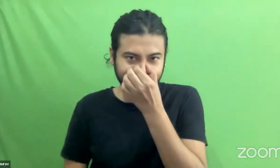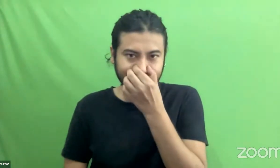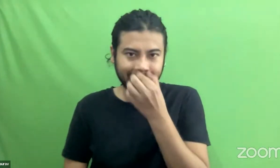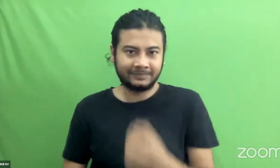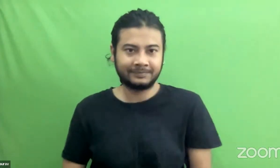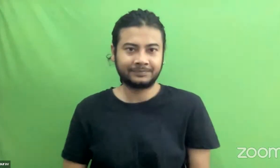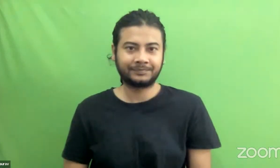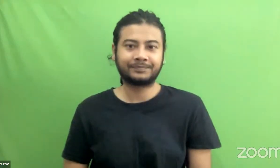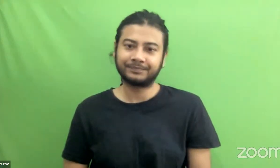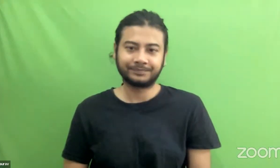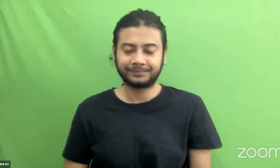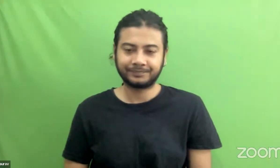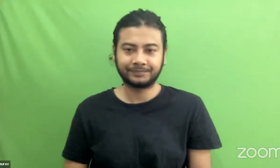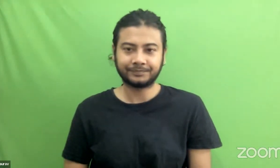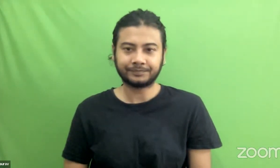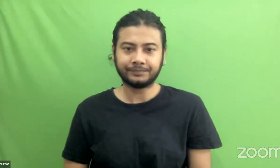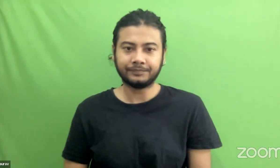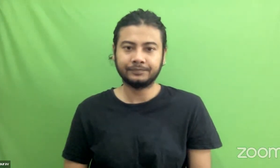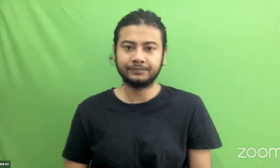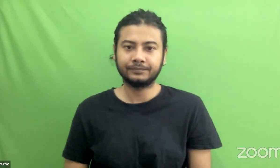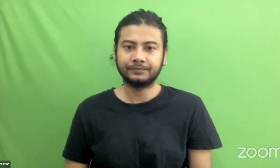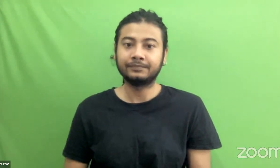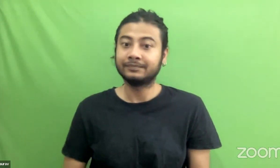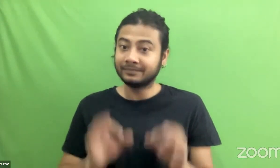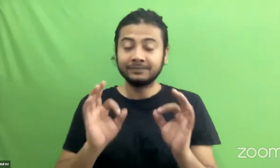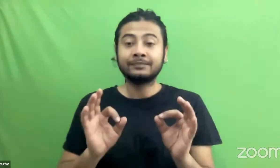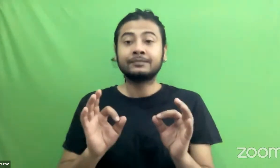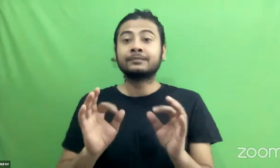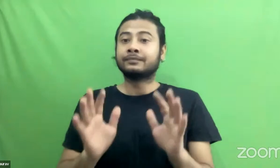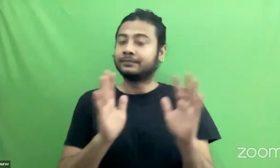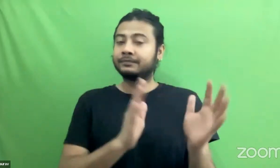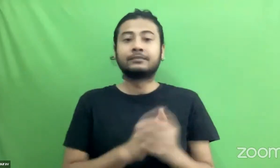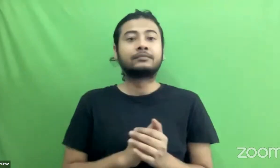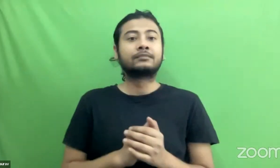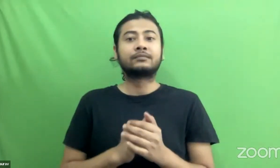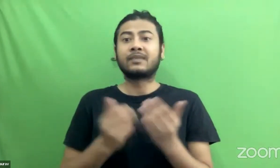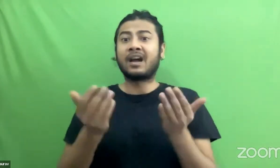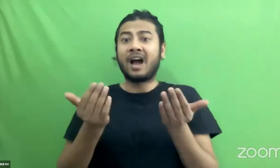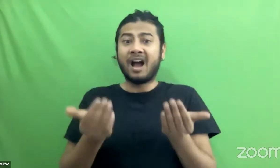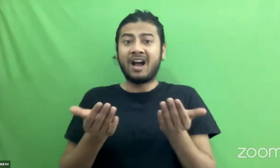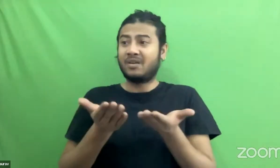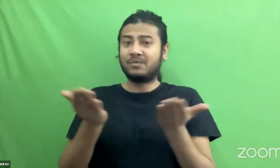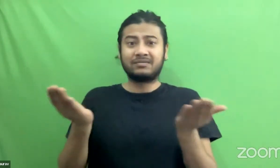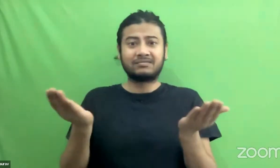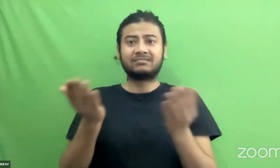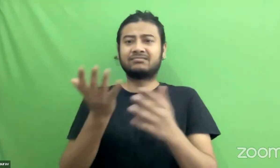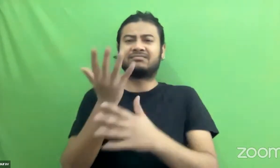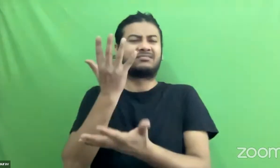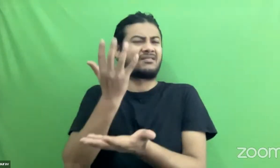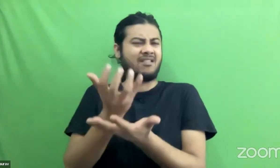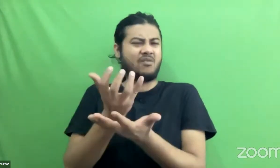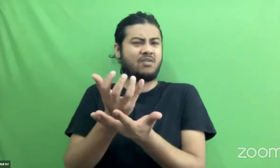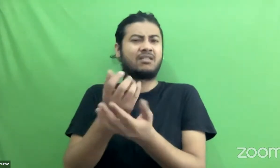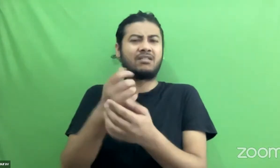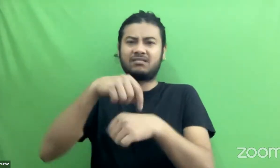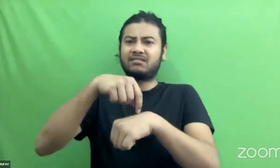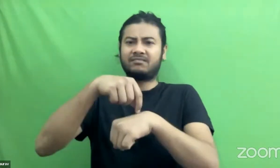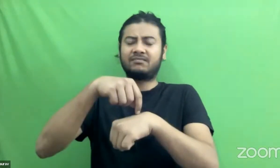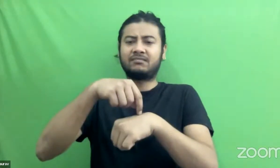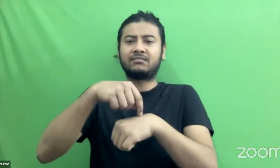So as we understood that in Kali Yuga, people are very sinful, their life is very short. What I'm trying to